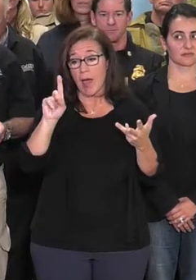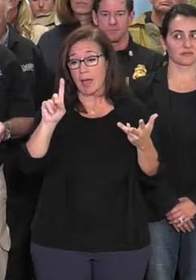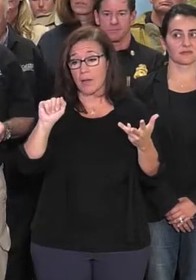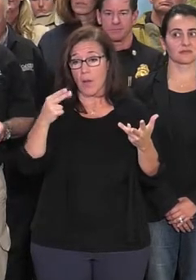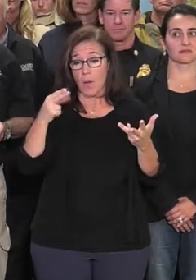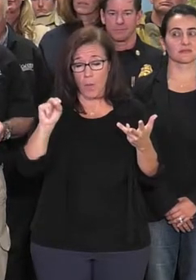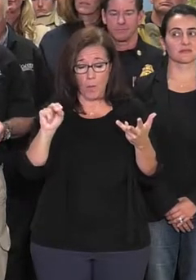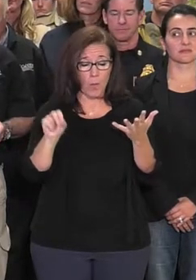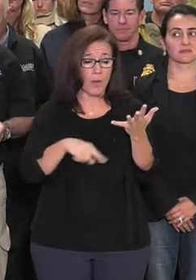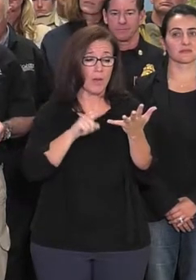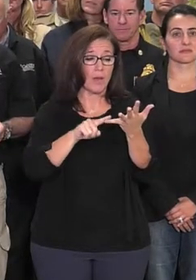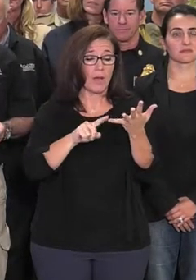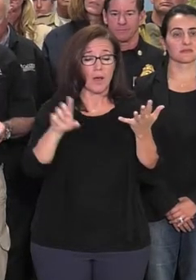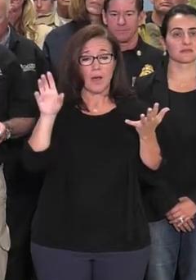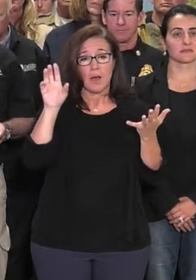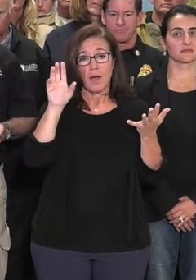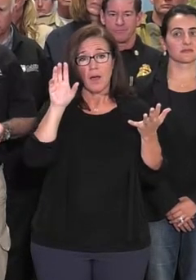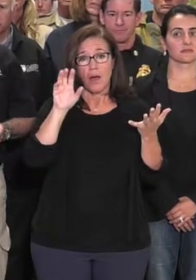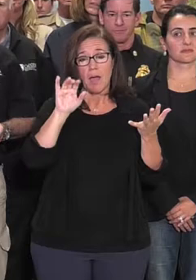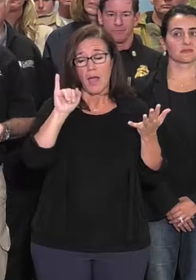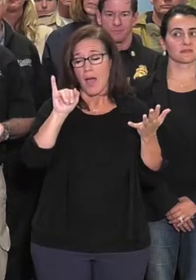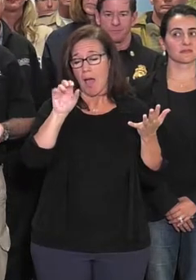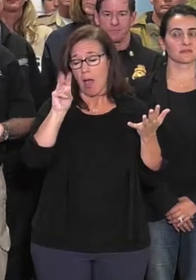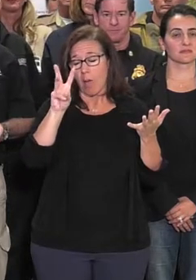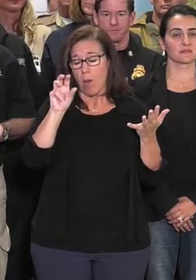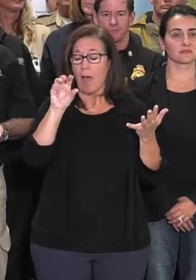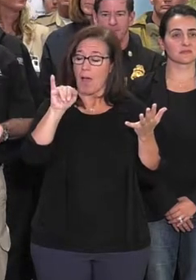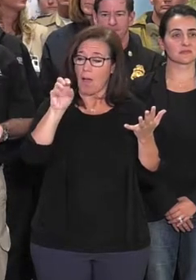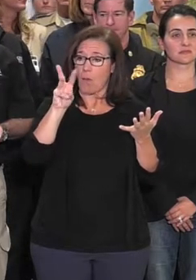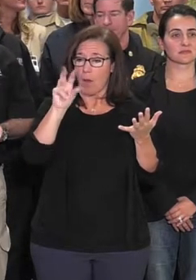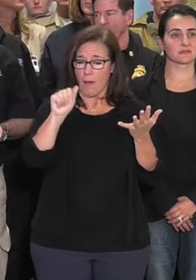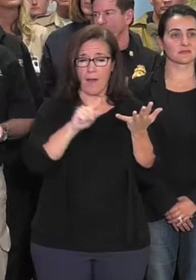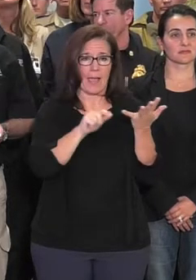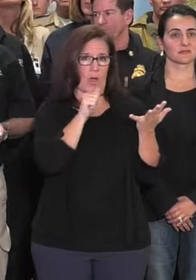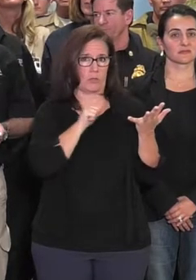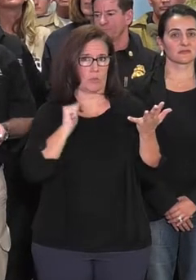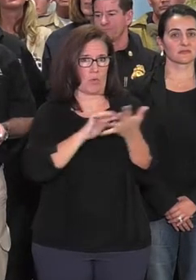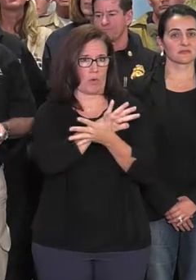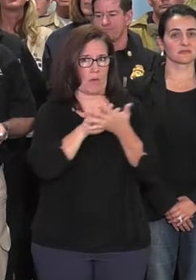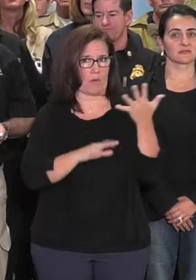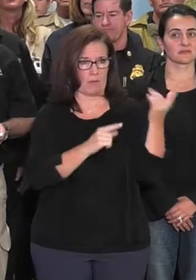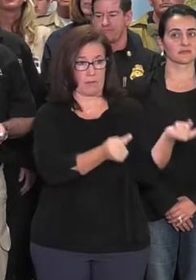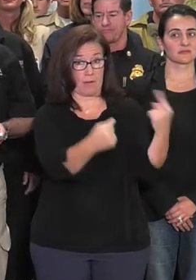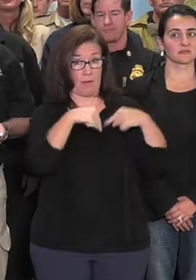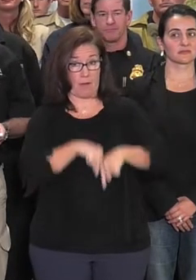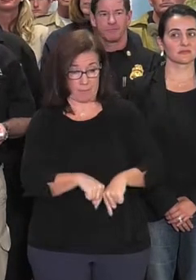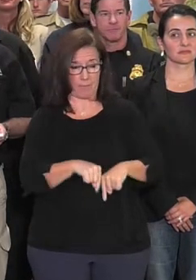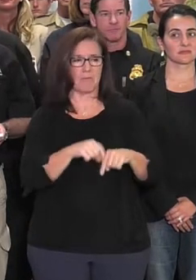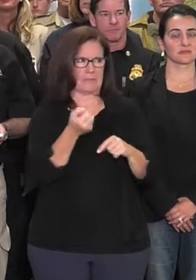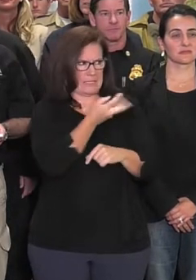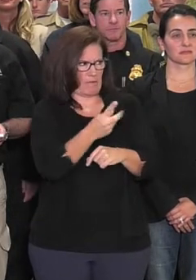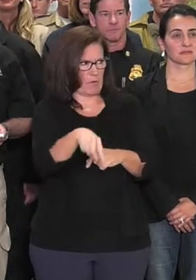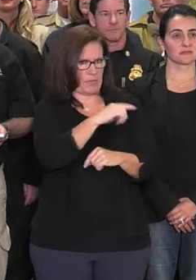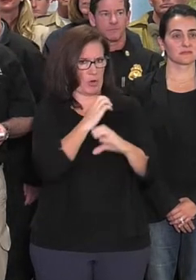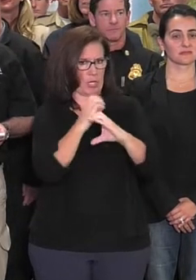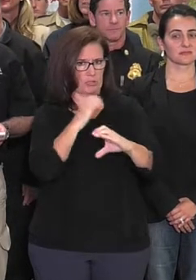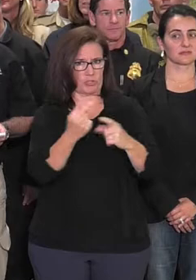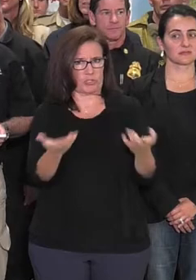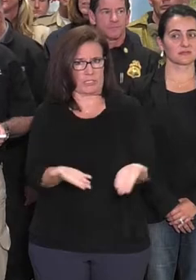and Nevada. And in fact, there are a number of those strike teams that are on this fire right now here in Ventura